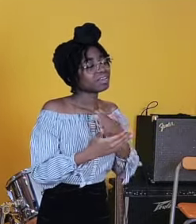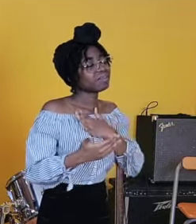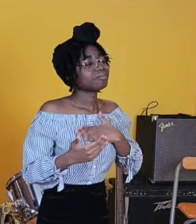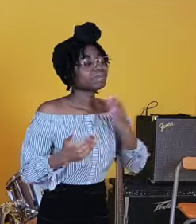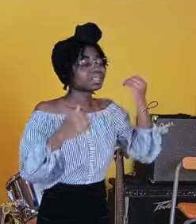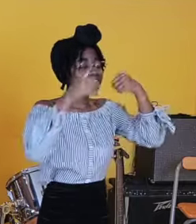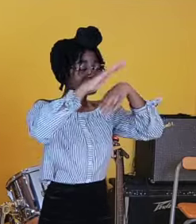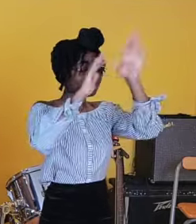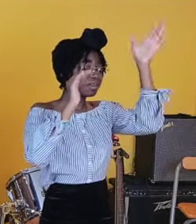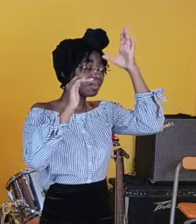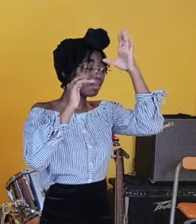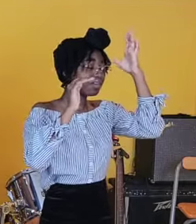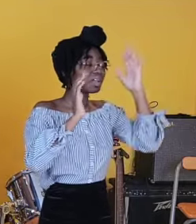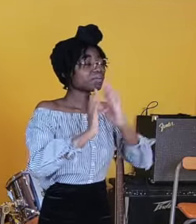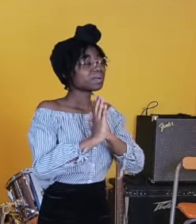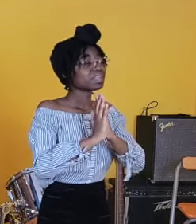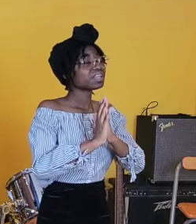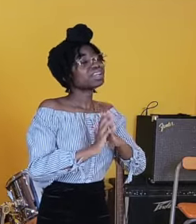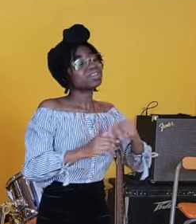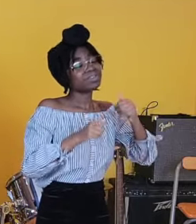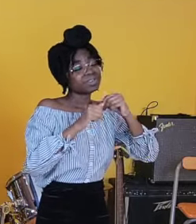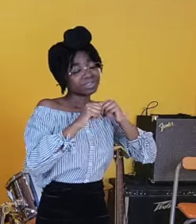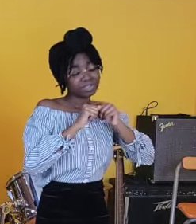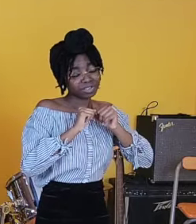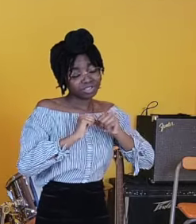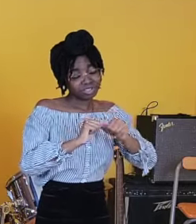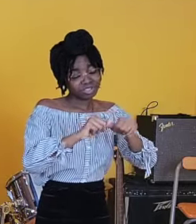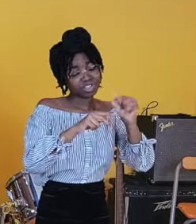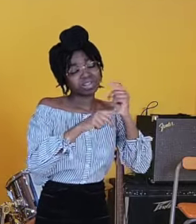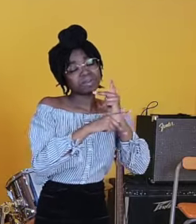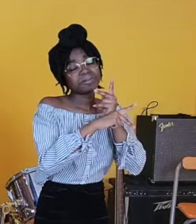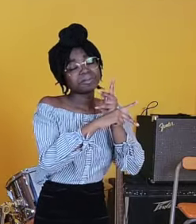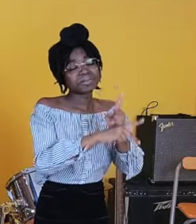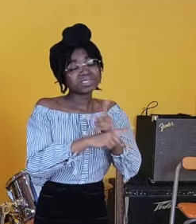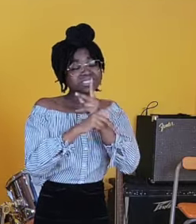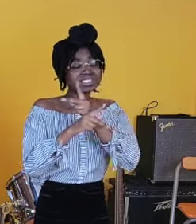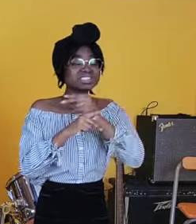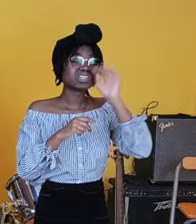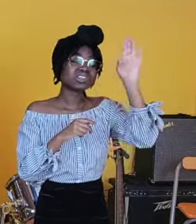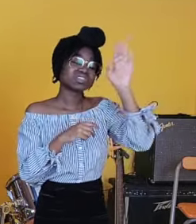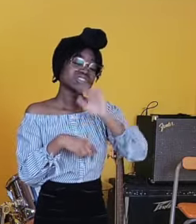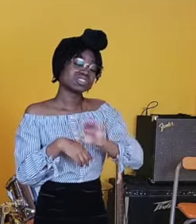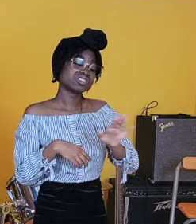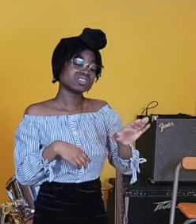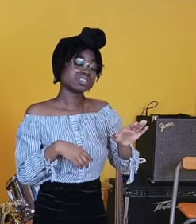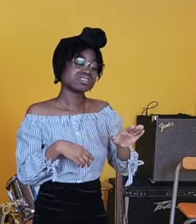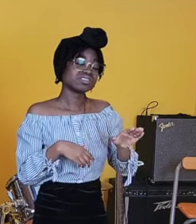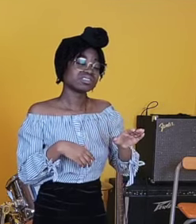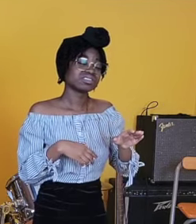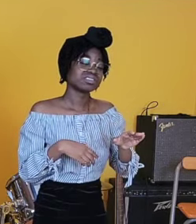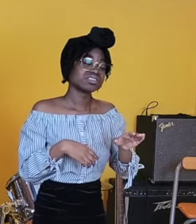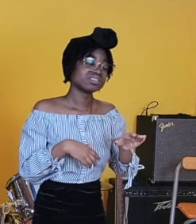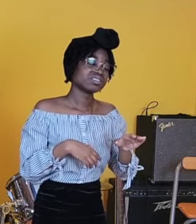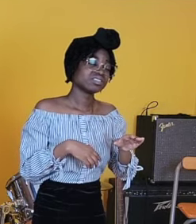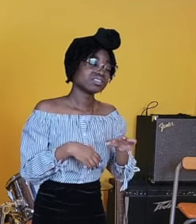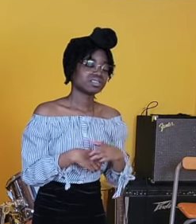you continue to have your hands on your children. Let them know that you have your hand on them, oh God. Please.